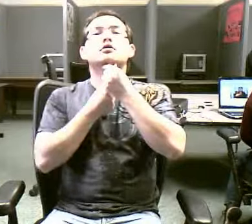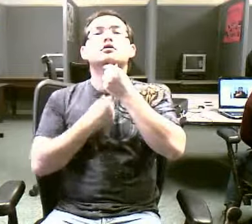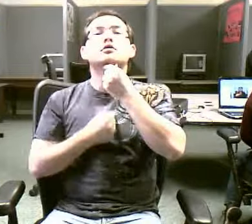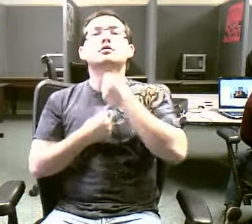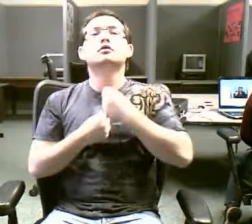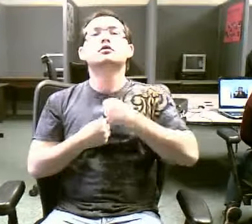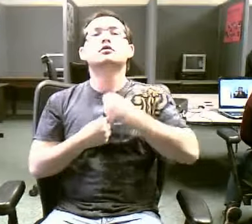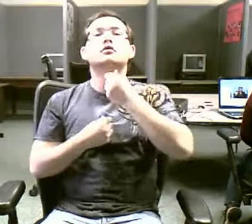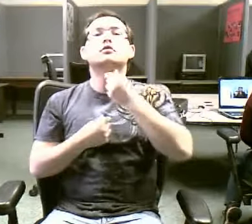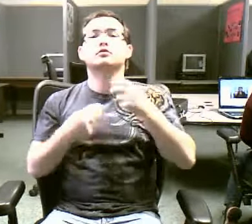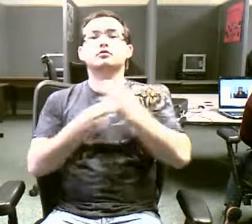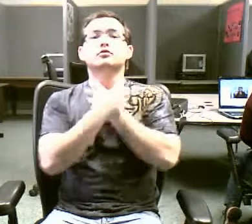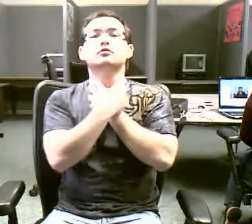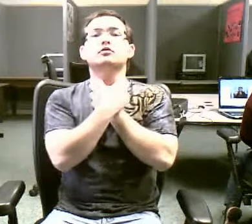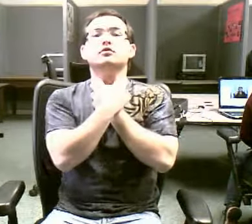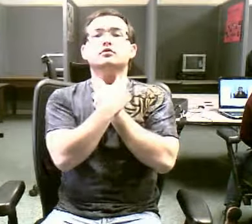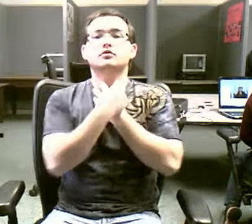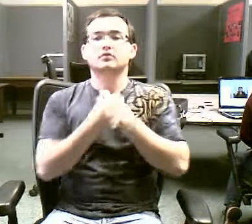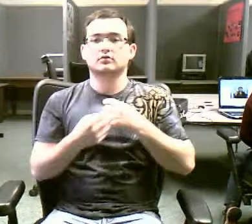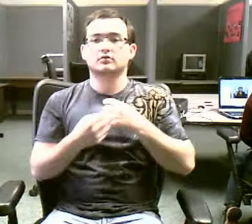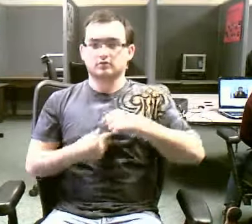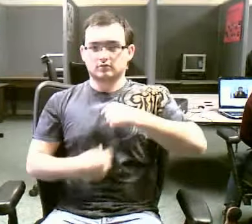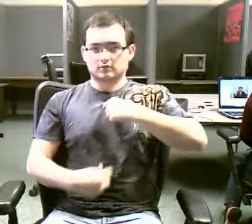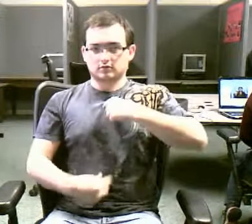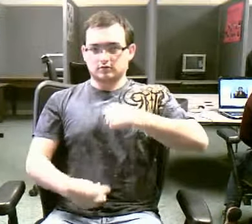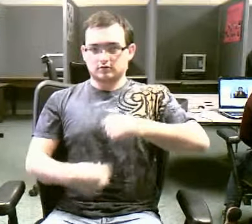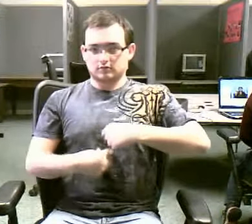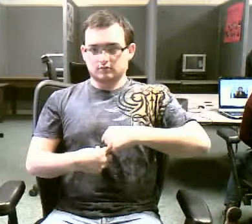vertebral column, and thoracic cage.